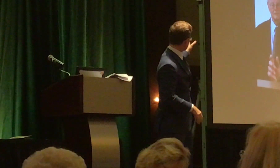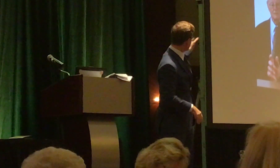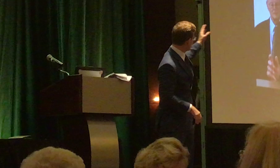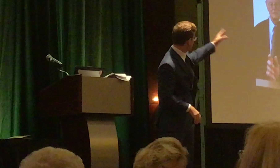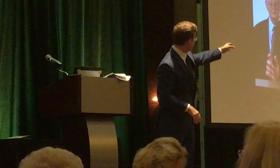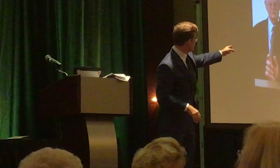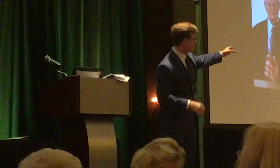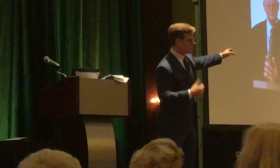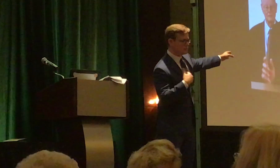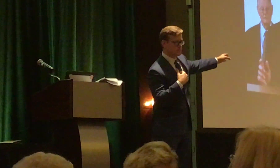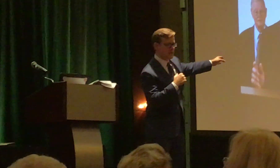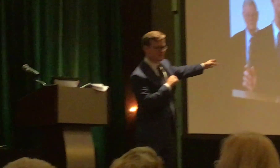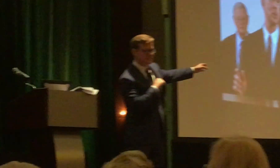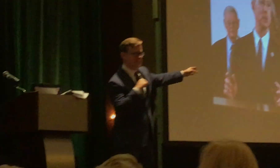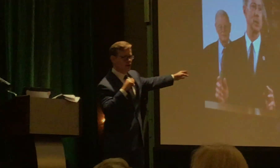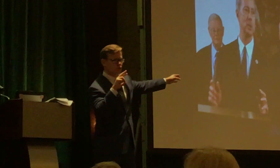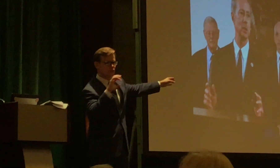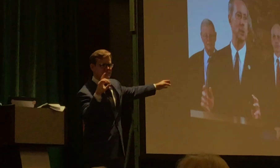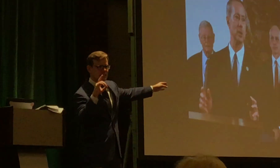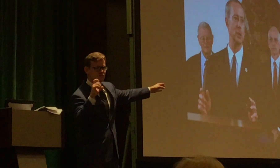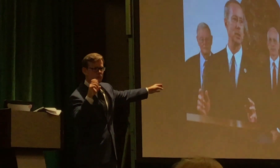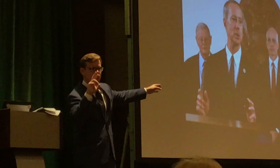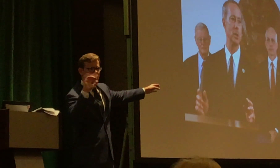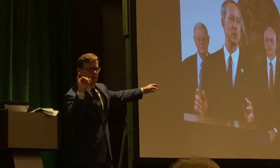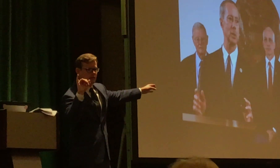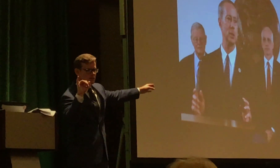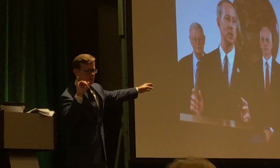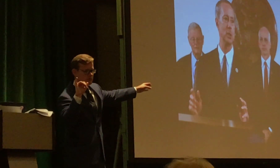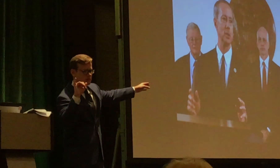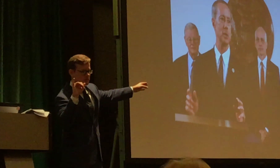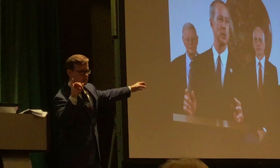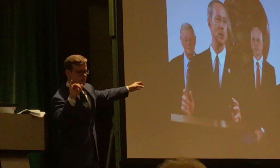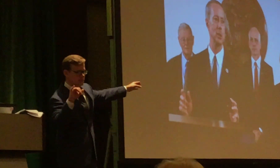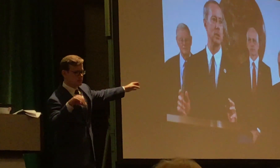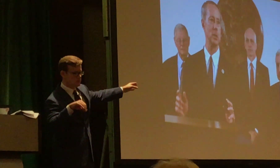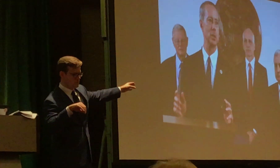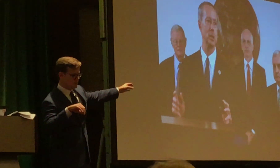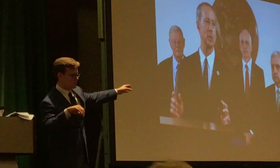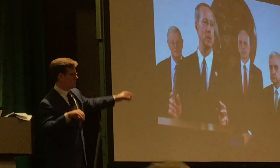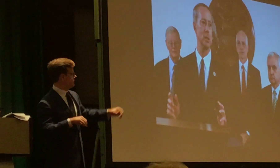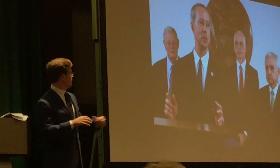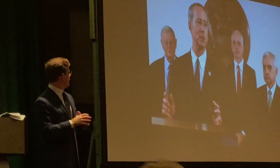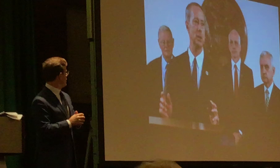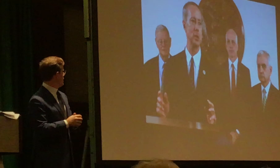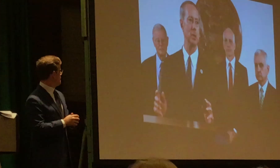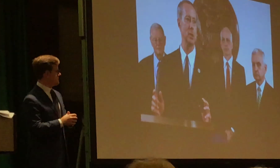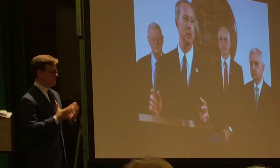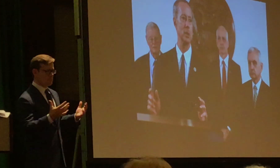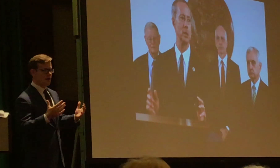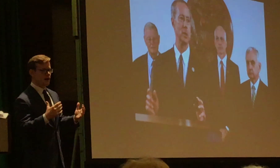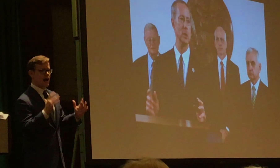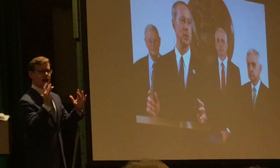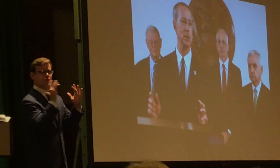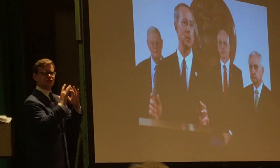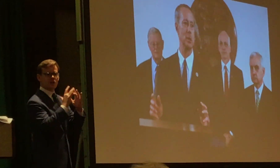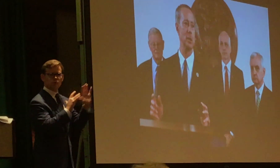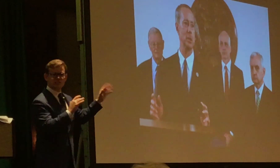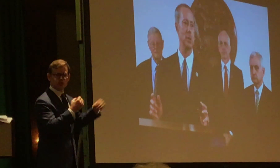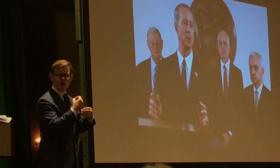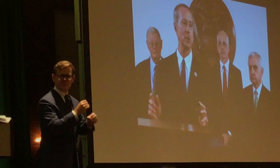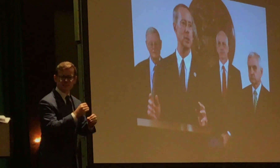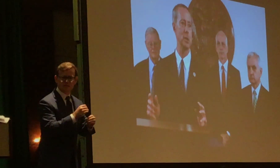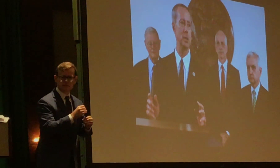Senator Inhofe took his place, and then Senator Reed from Rhode Island is also